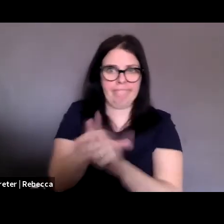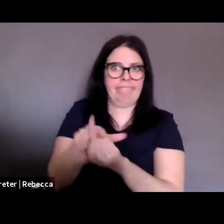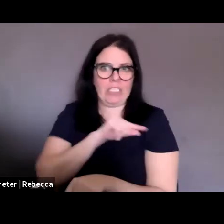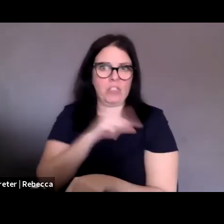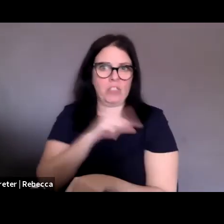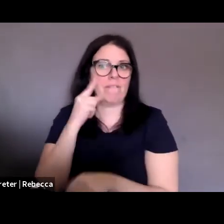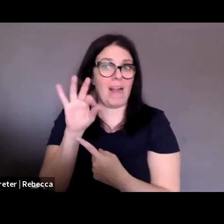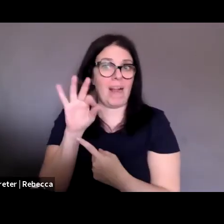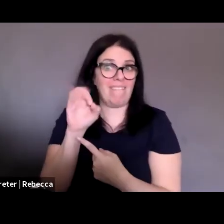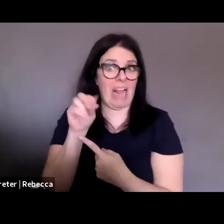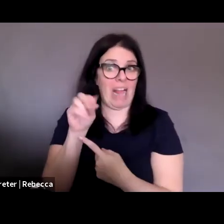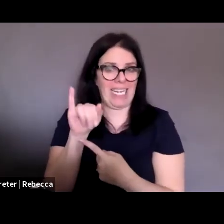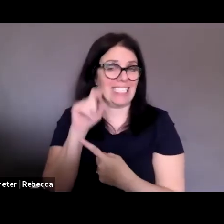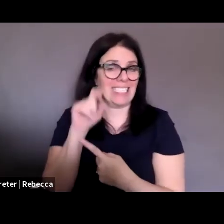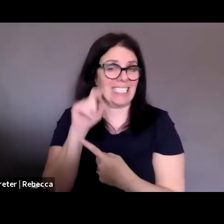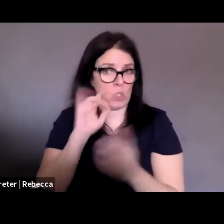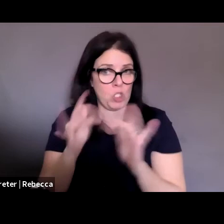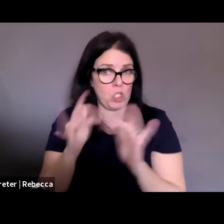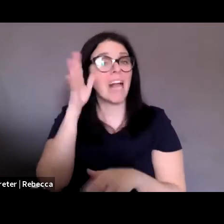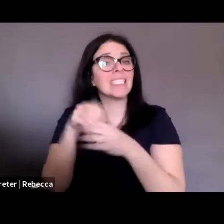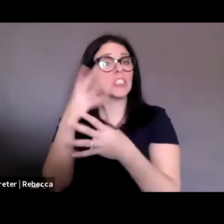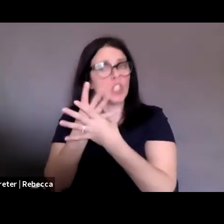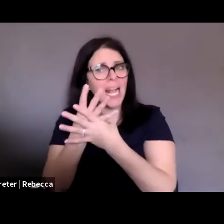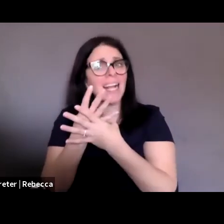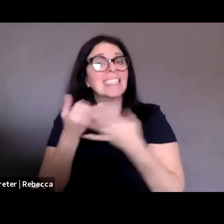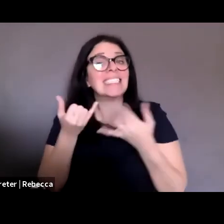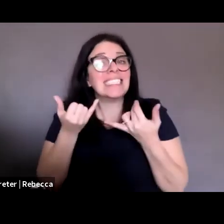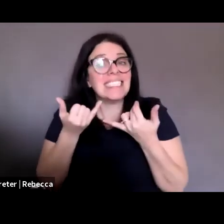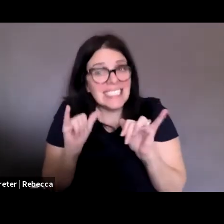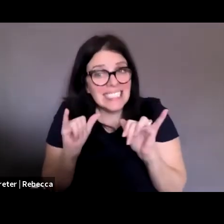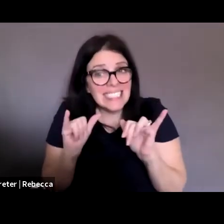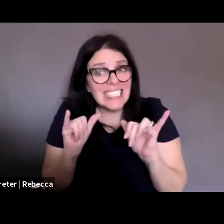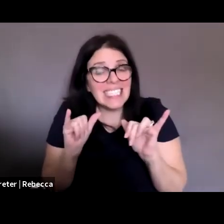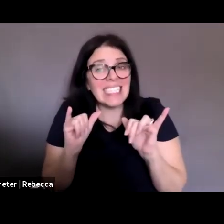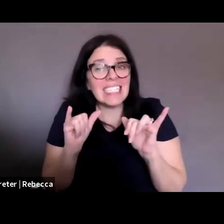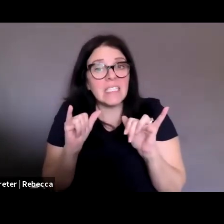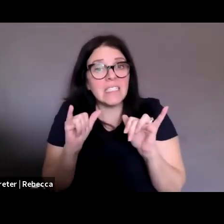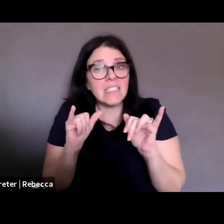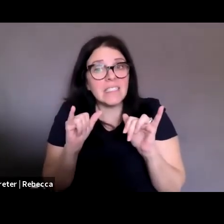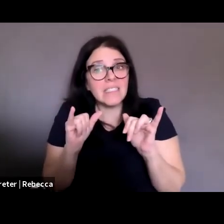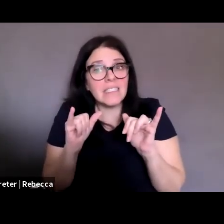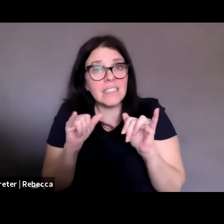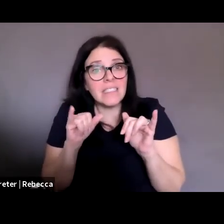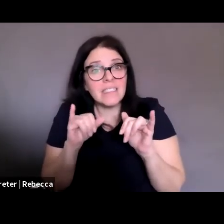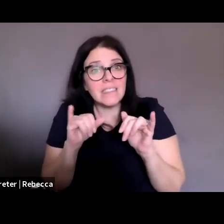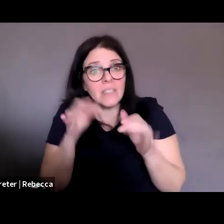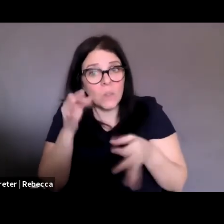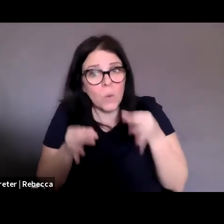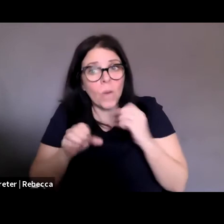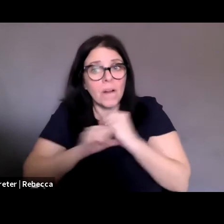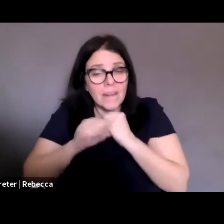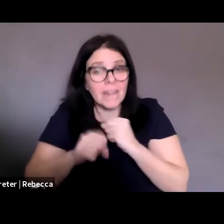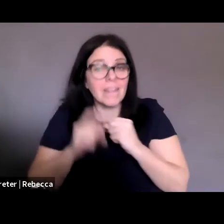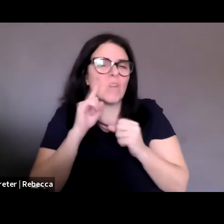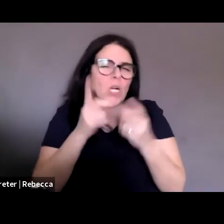The father's in prison, but he's still litigating for, in addition to the divorce and the financial arrangements, he's still litigating